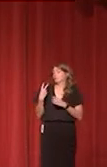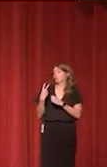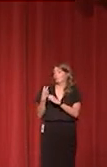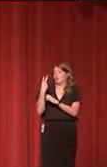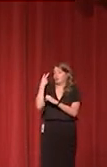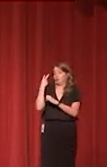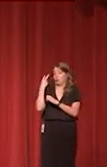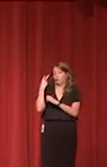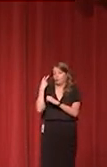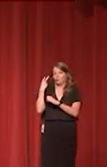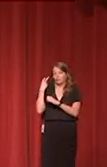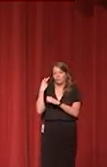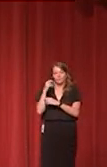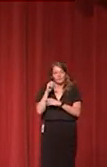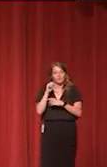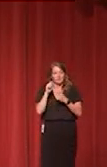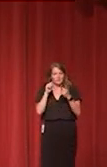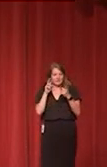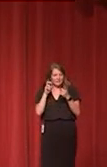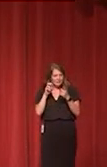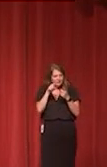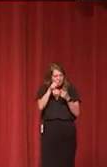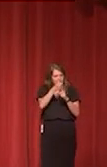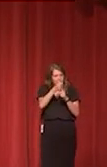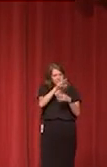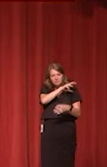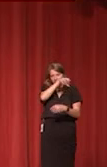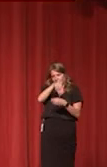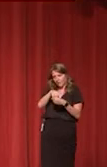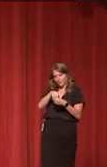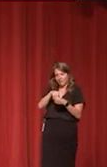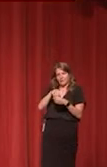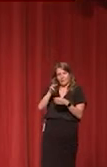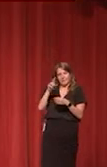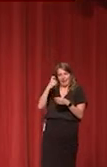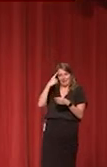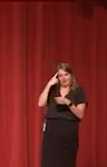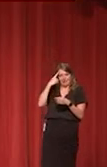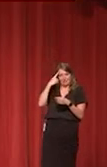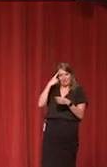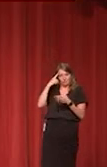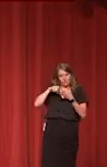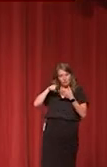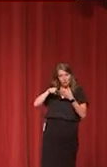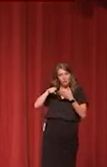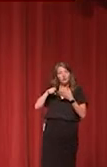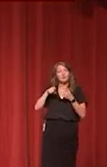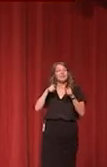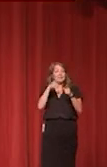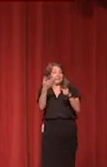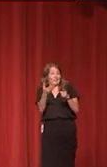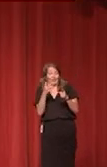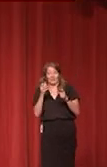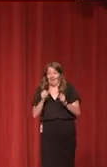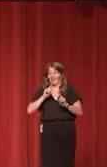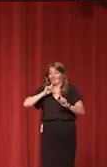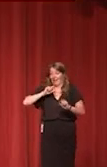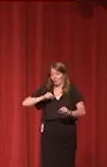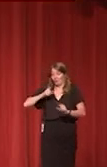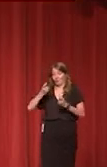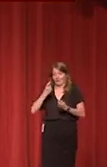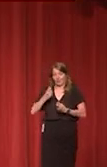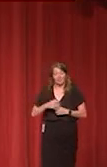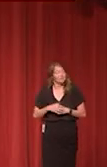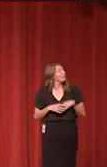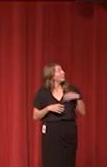Ramick, who's involved with this Madison campaign, Wisconsin Madison campaign, is here. He can answer questions for you. But